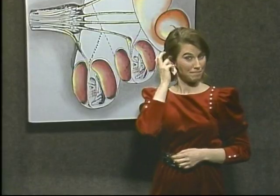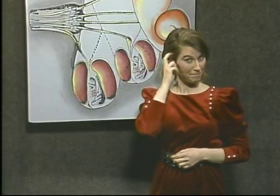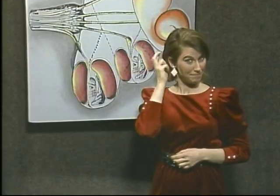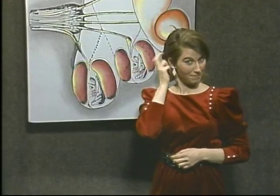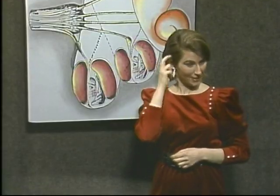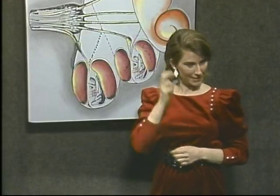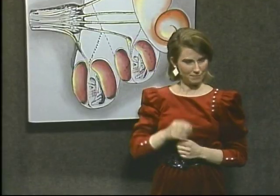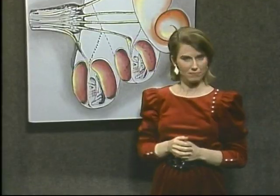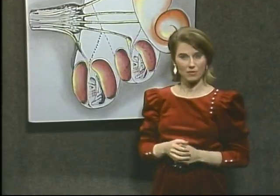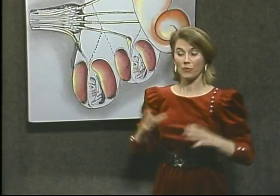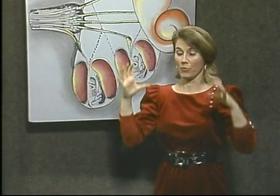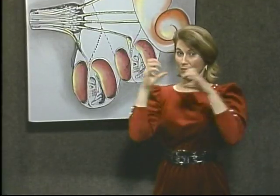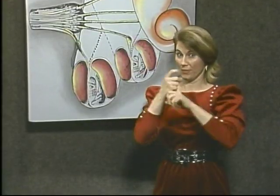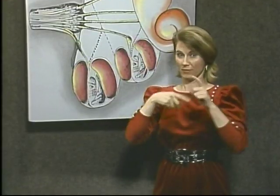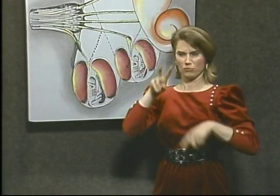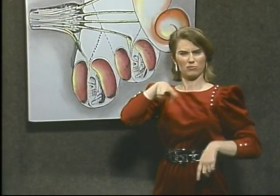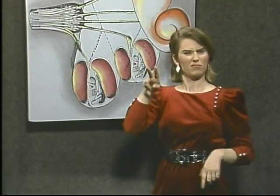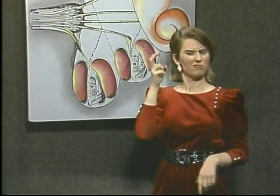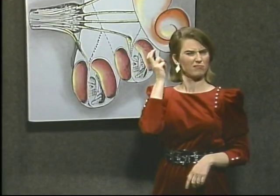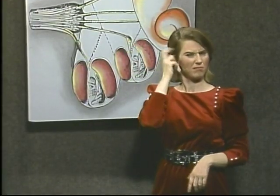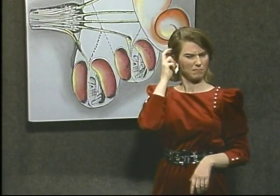22-channel cochlear implant.